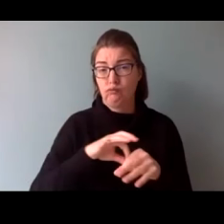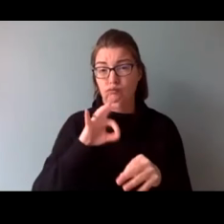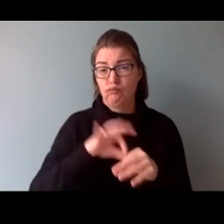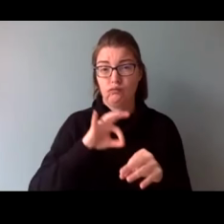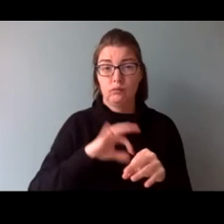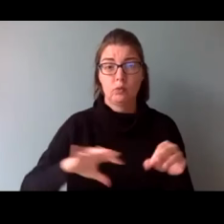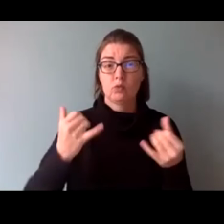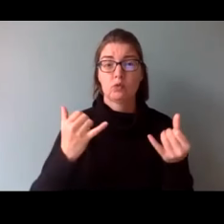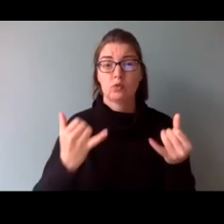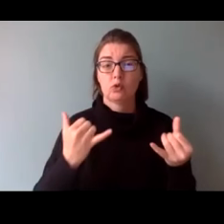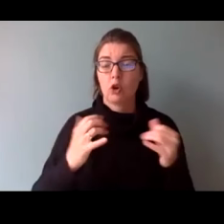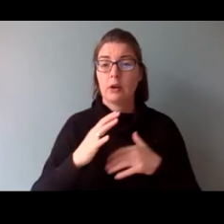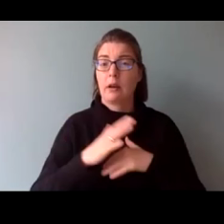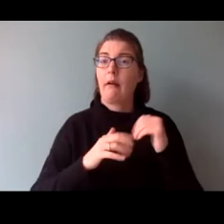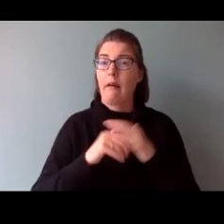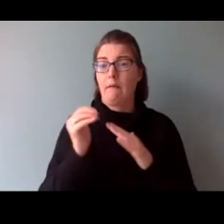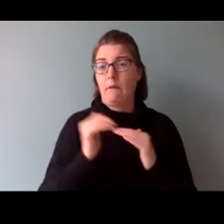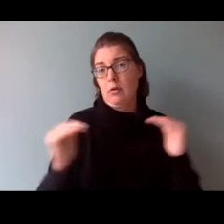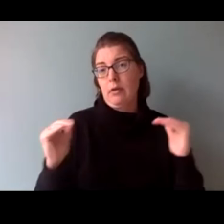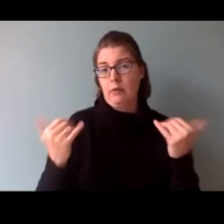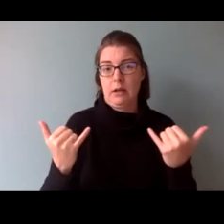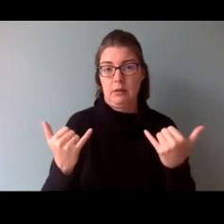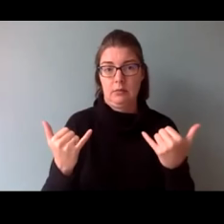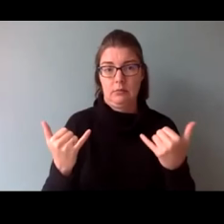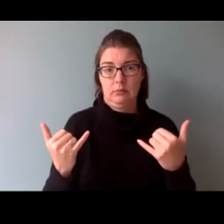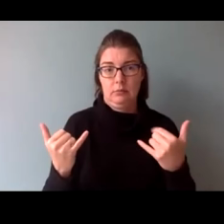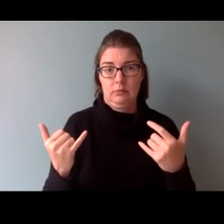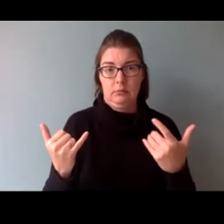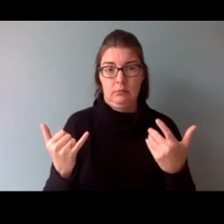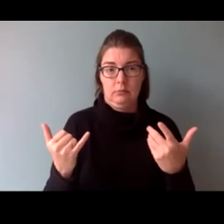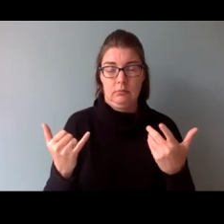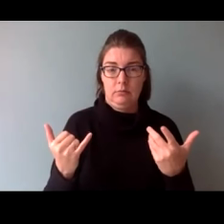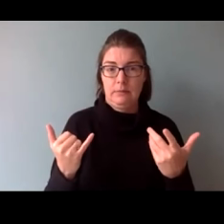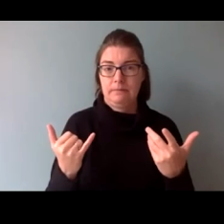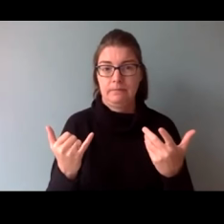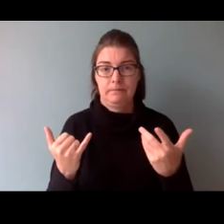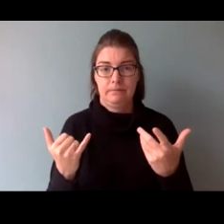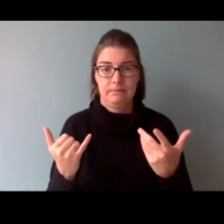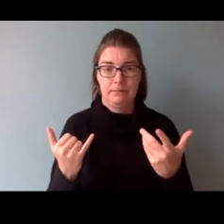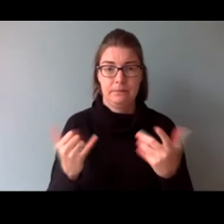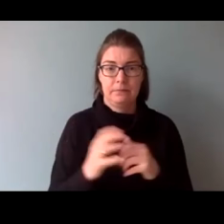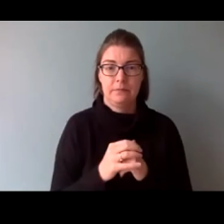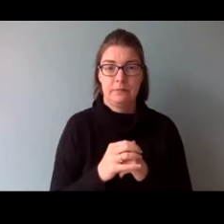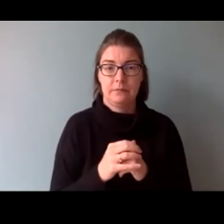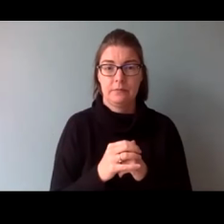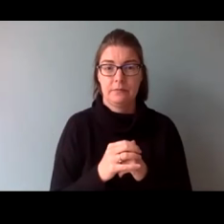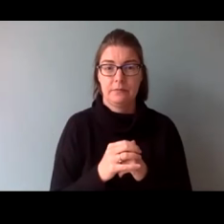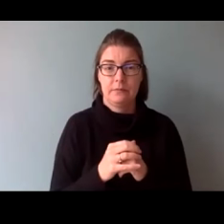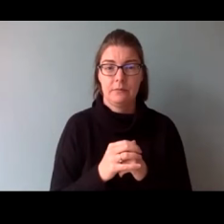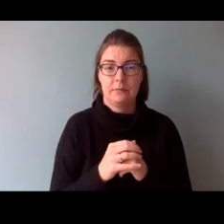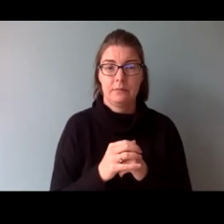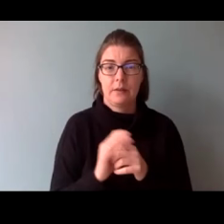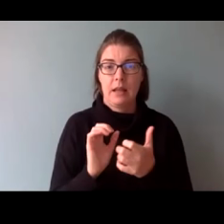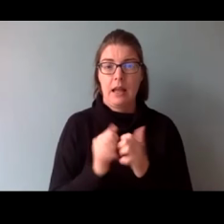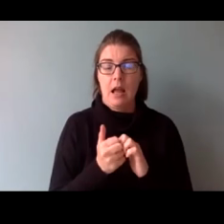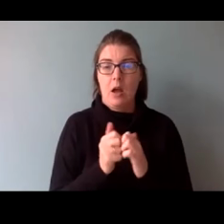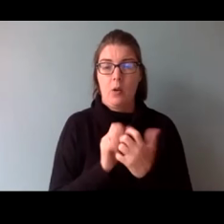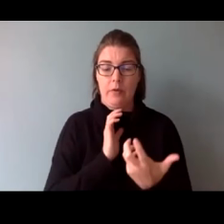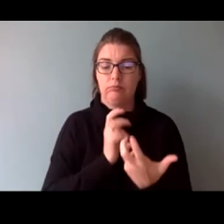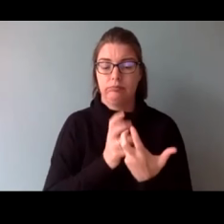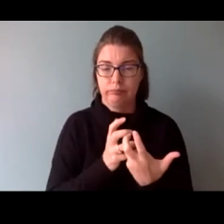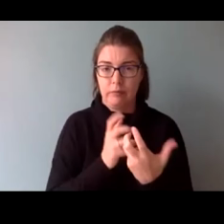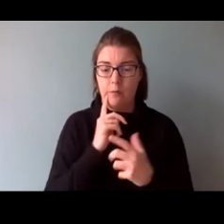your current comfort level? So those are the pains, but sort of how has the adapting to remote gone